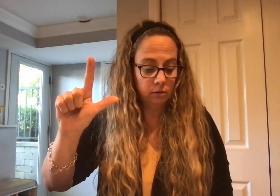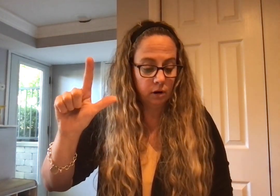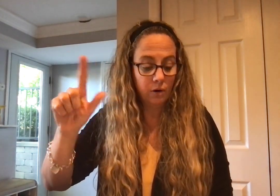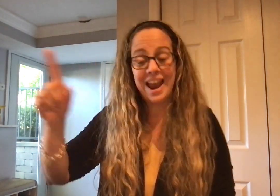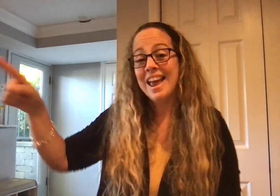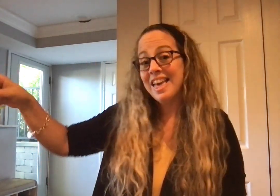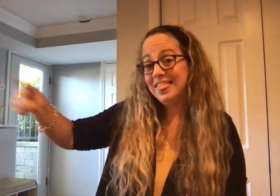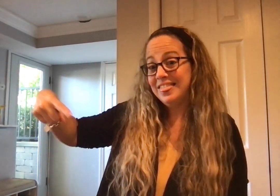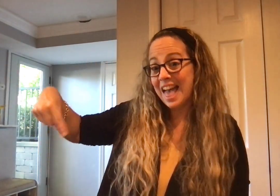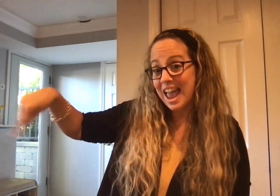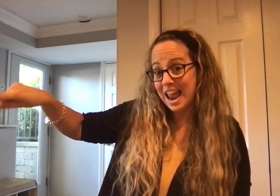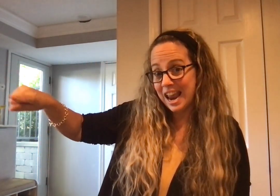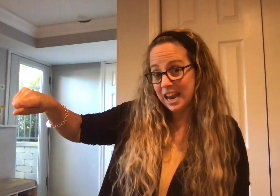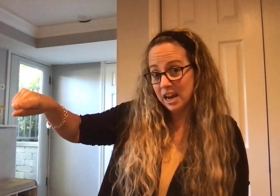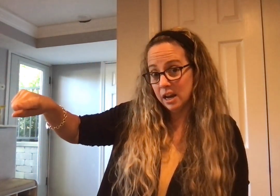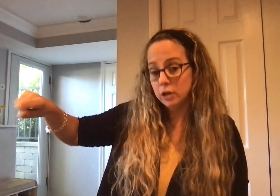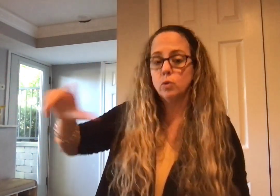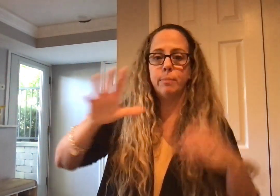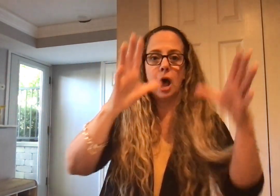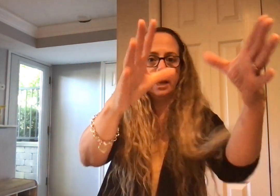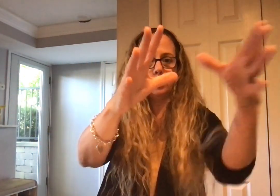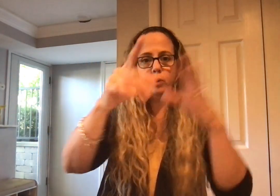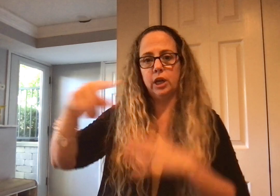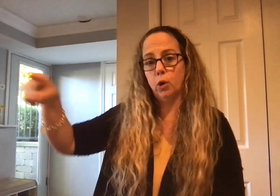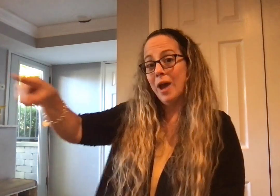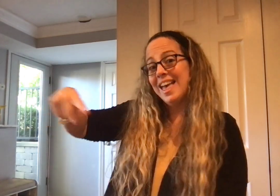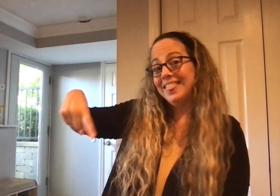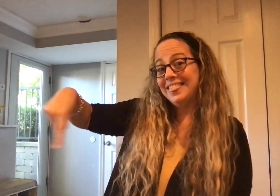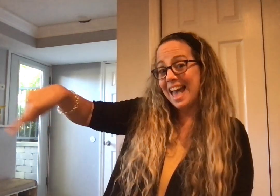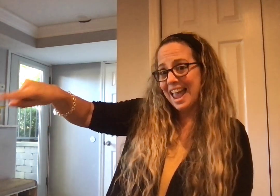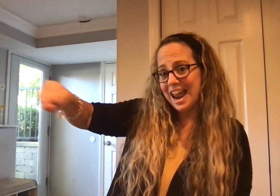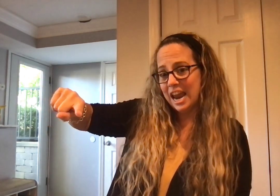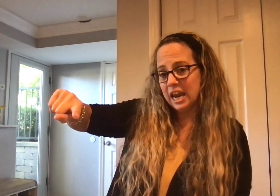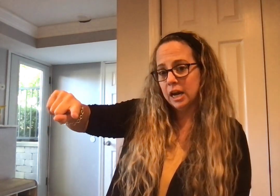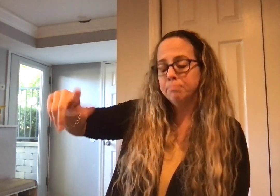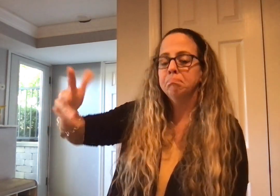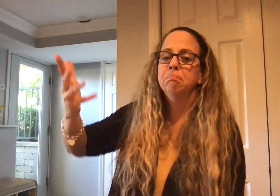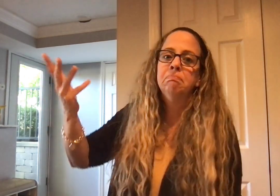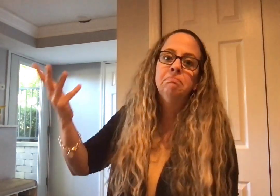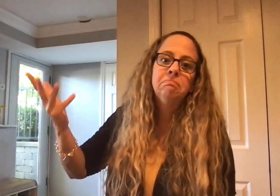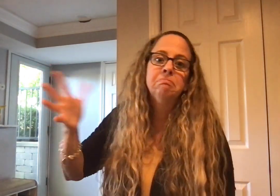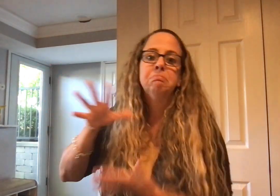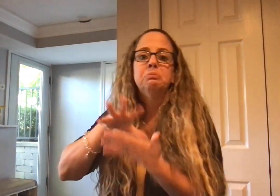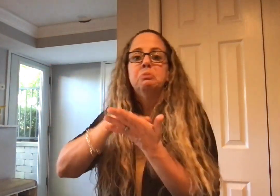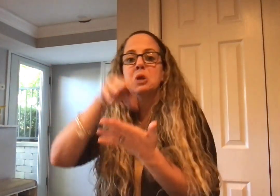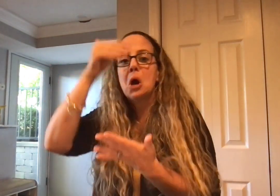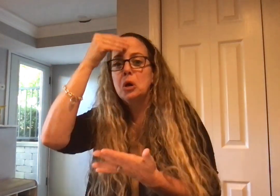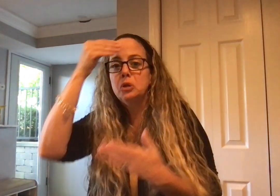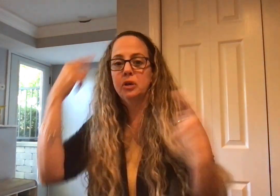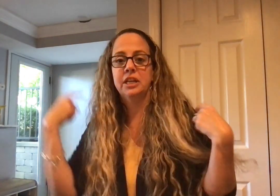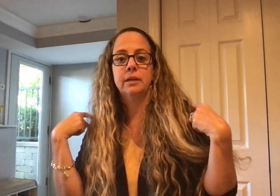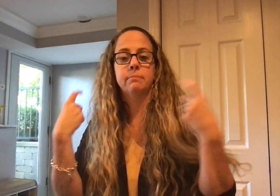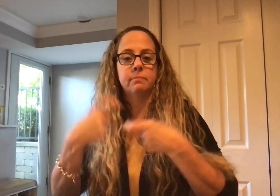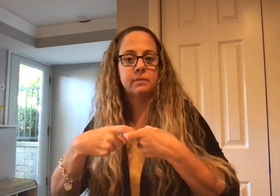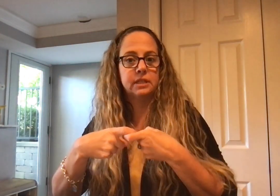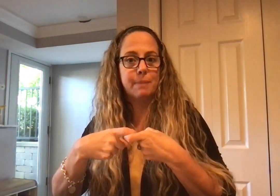Okay, they, so I'm not including you, they are learning